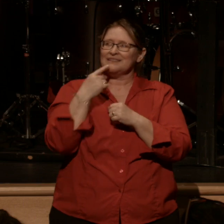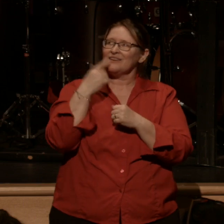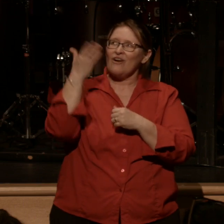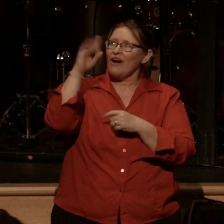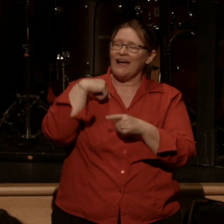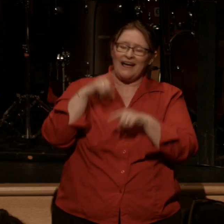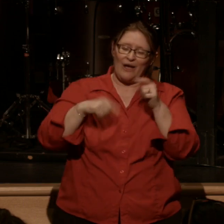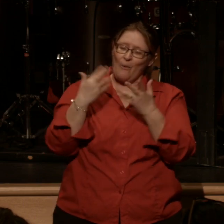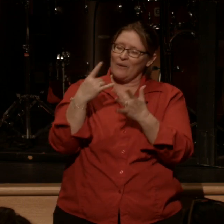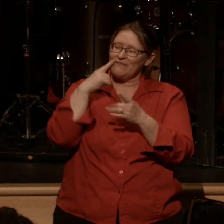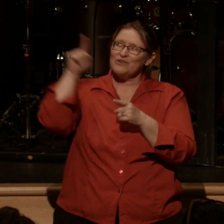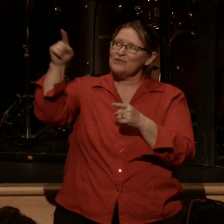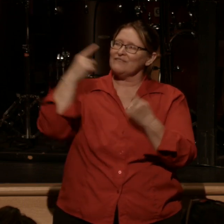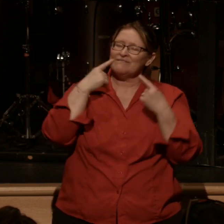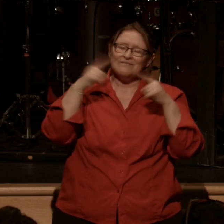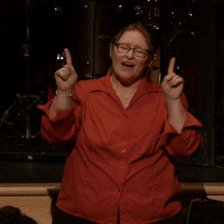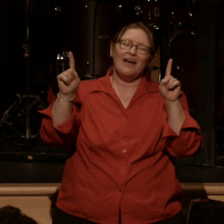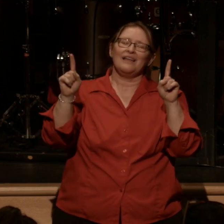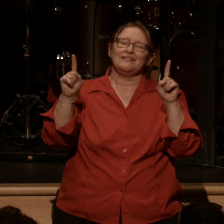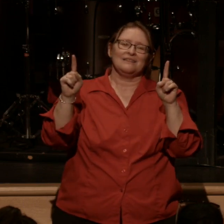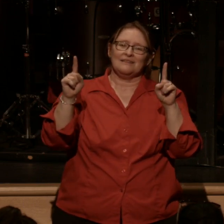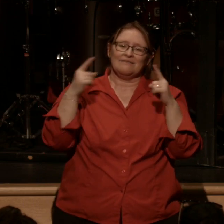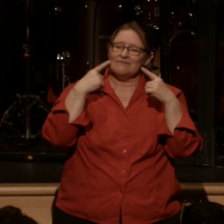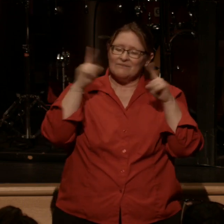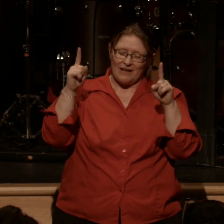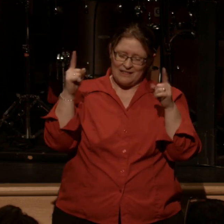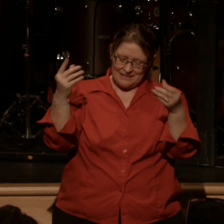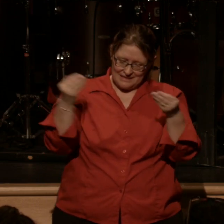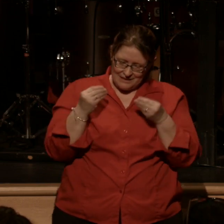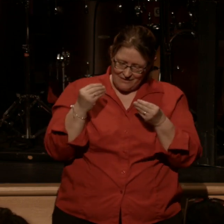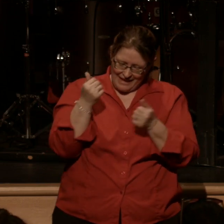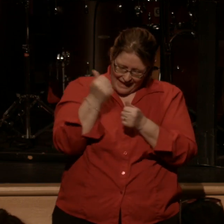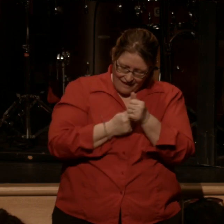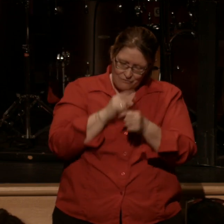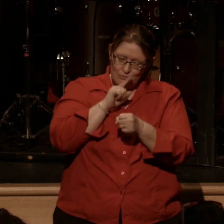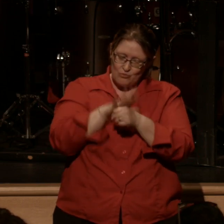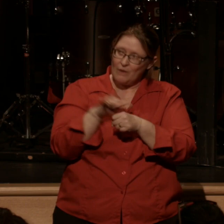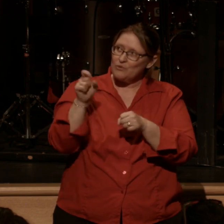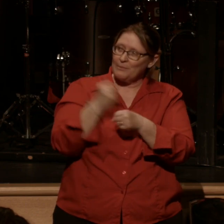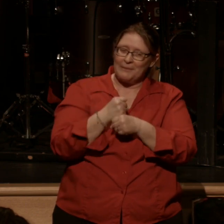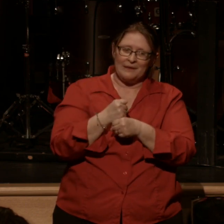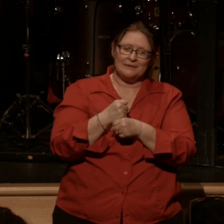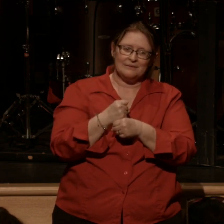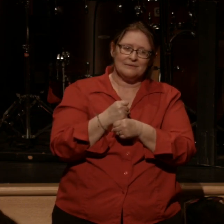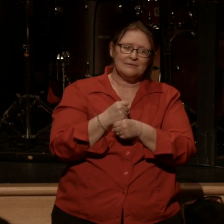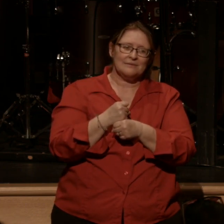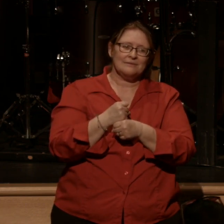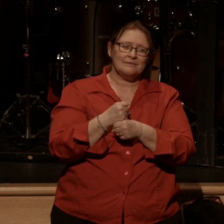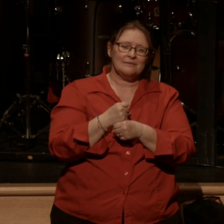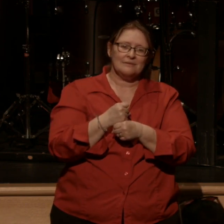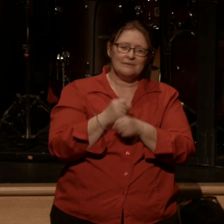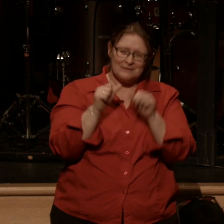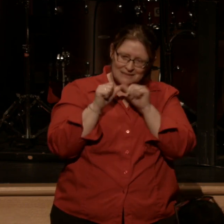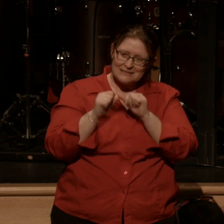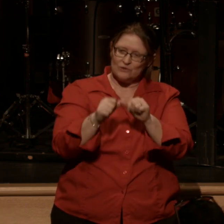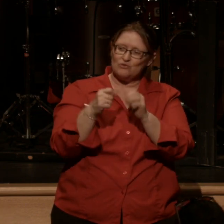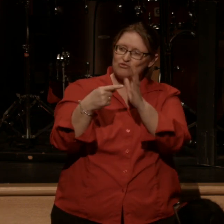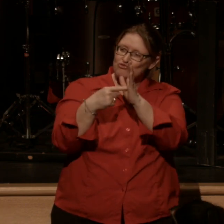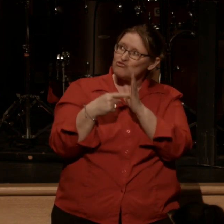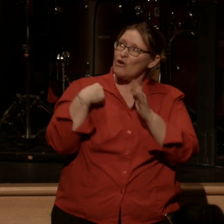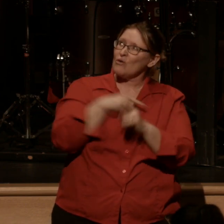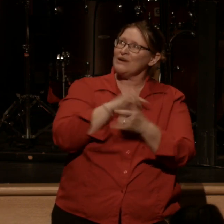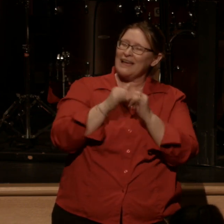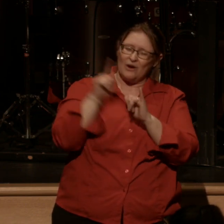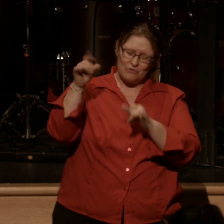I can't wait for you to finally fulfill every single promise that you have made. You're continuing to show us how you